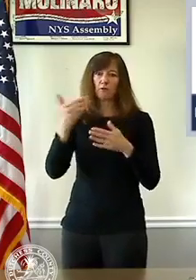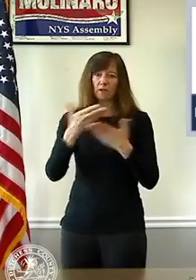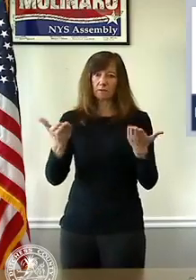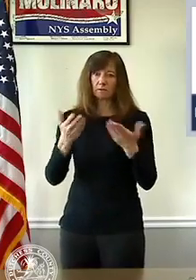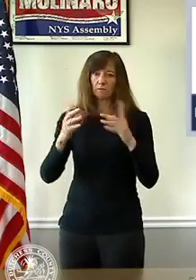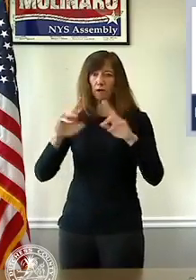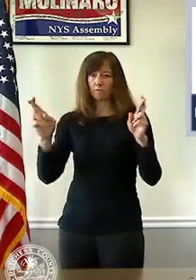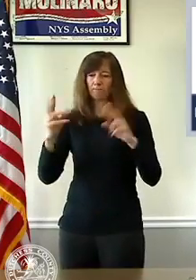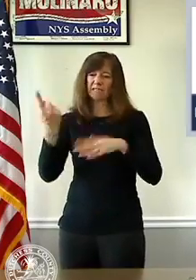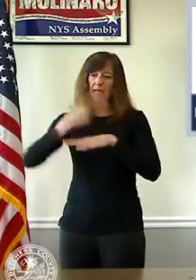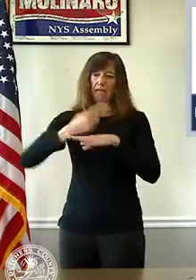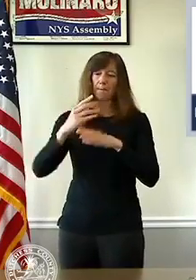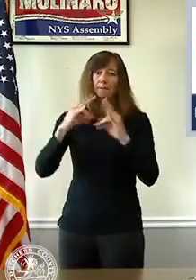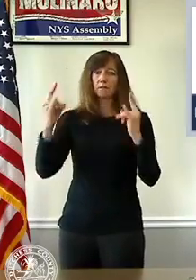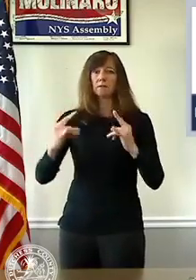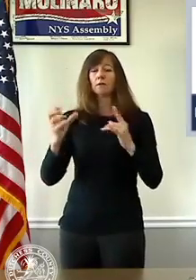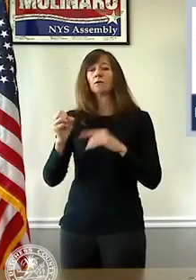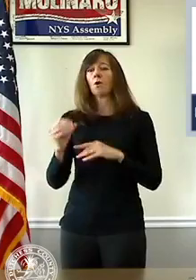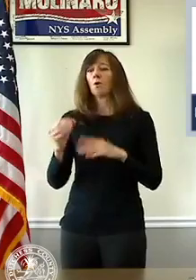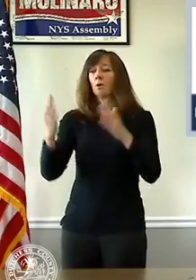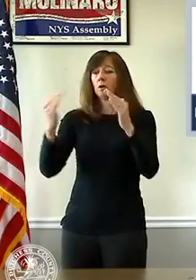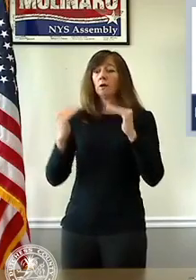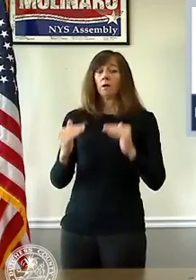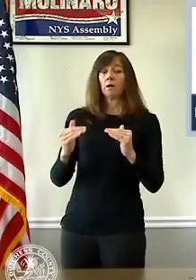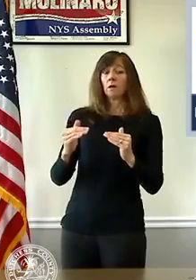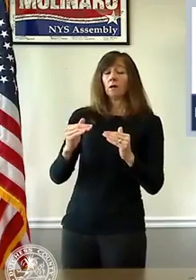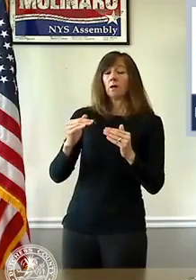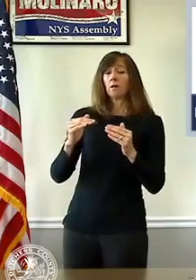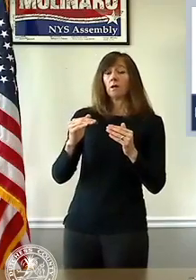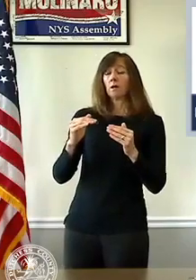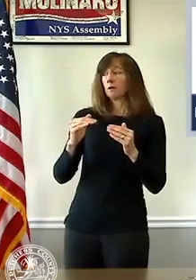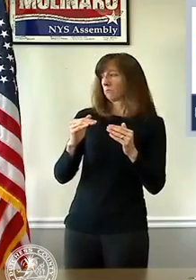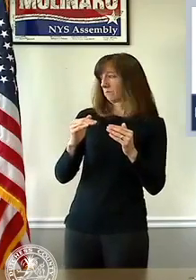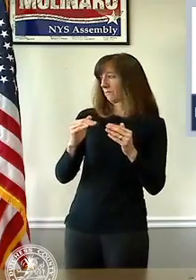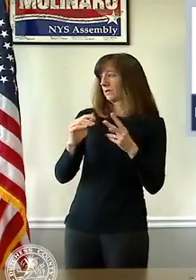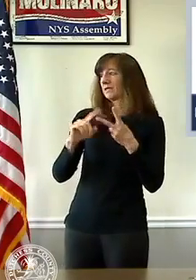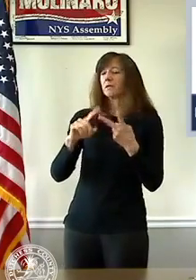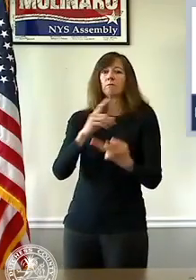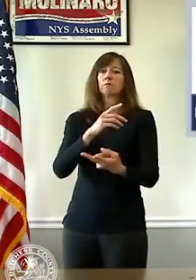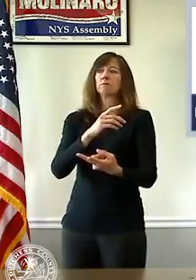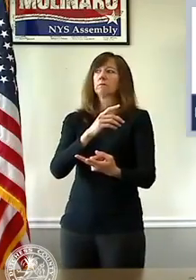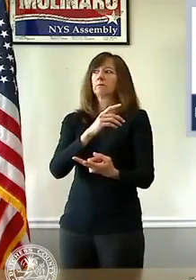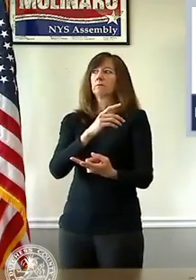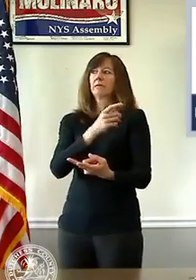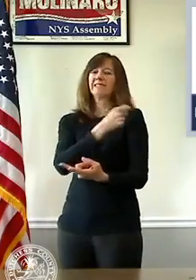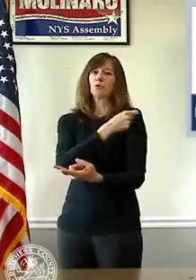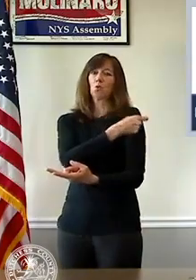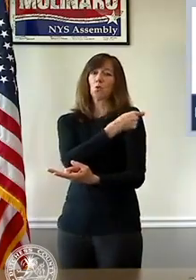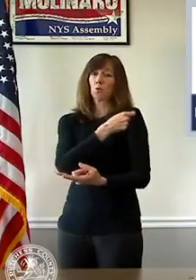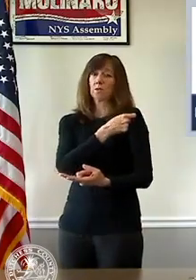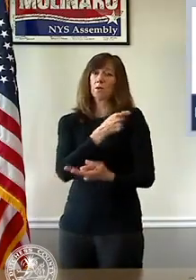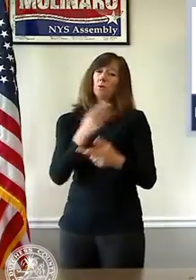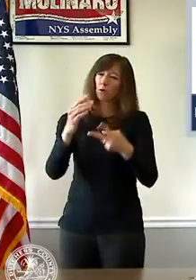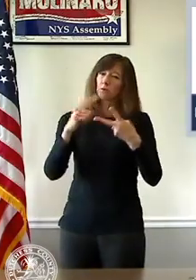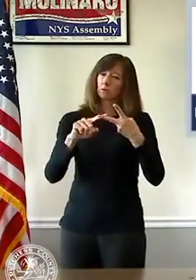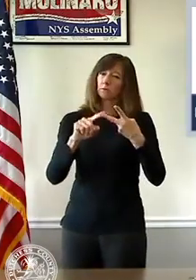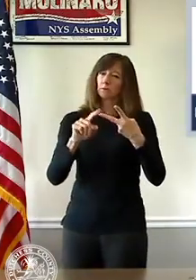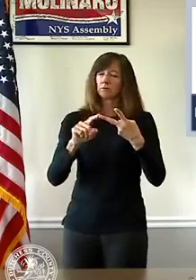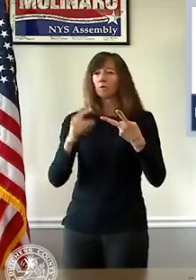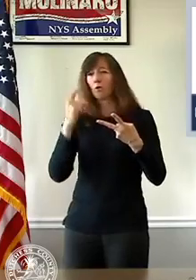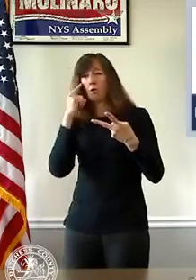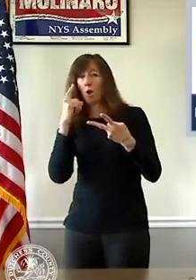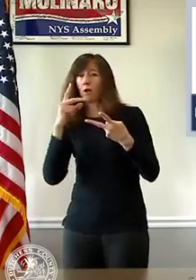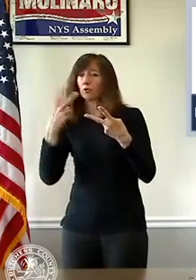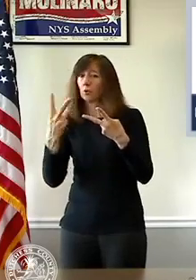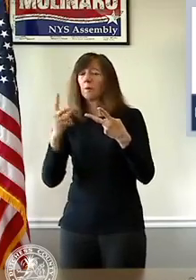3. However, we're going to continue to advocate for them to be included in phase 2, or at least ahead of phase